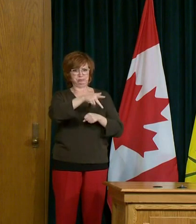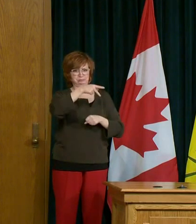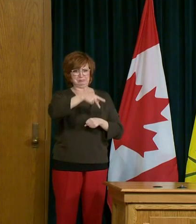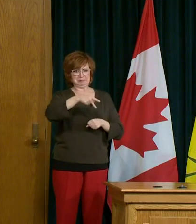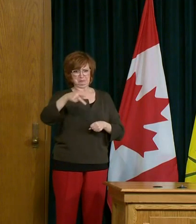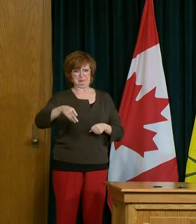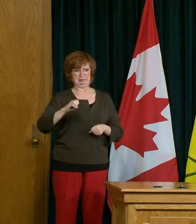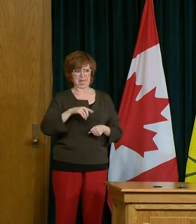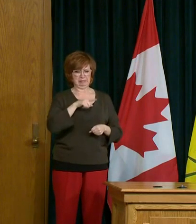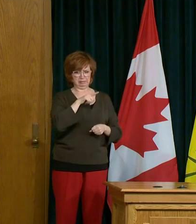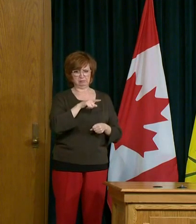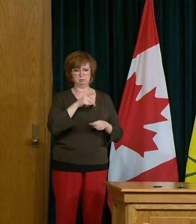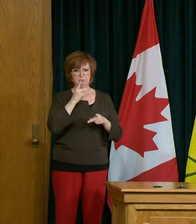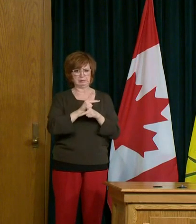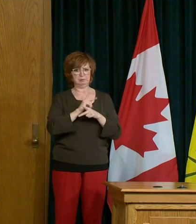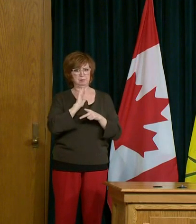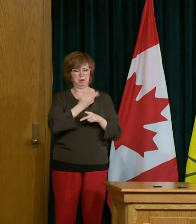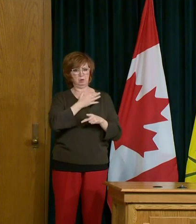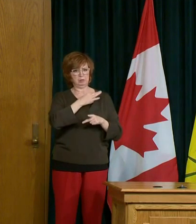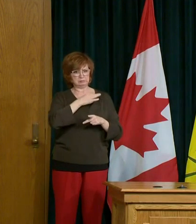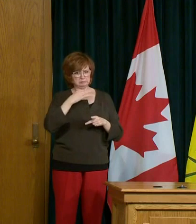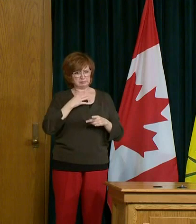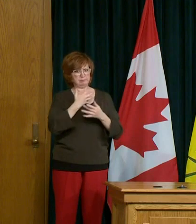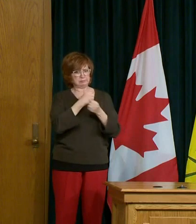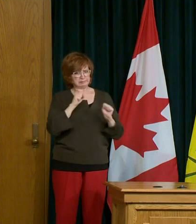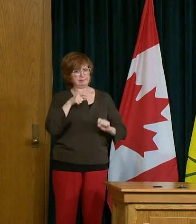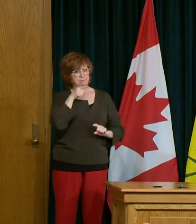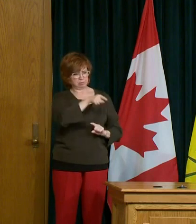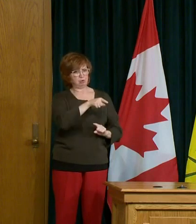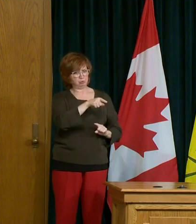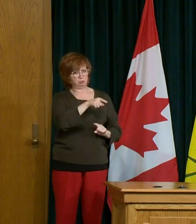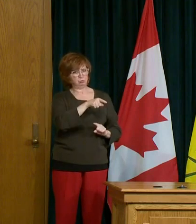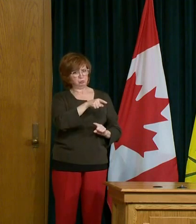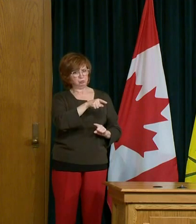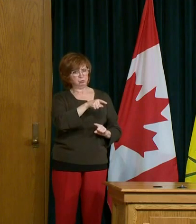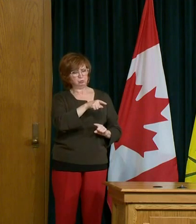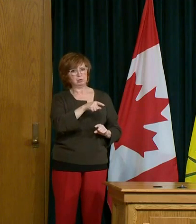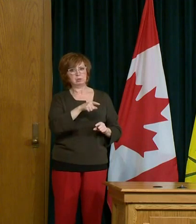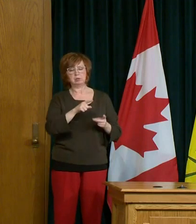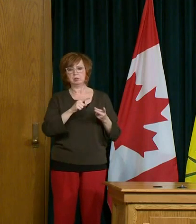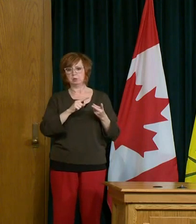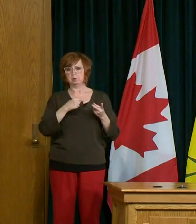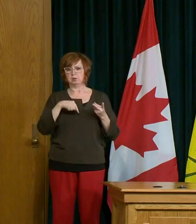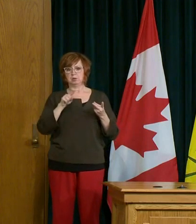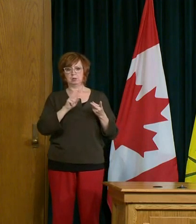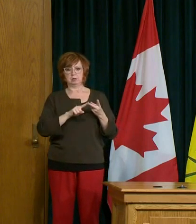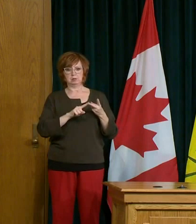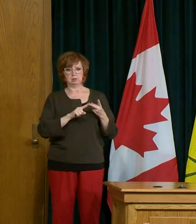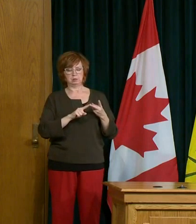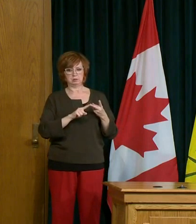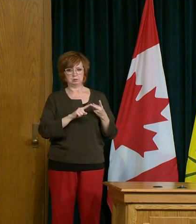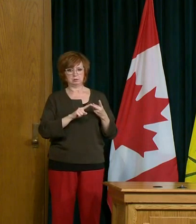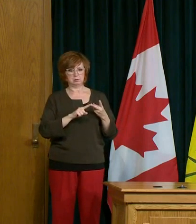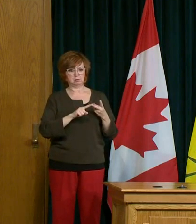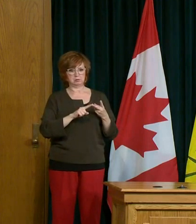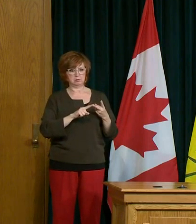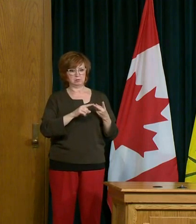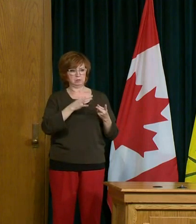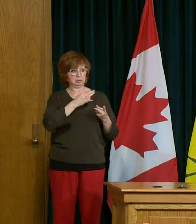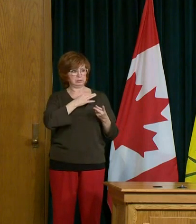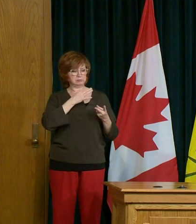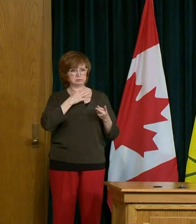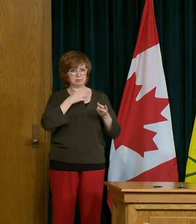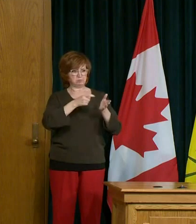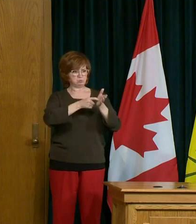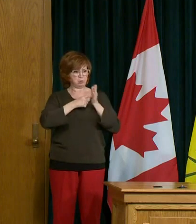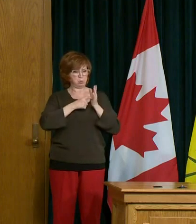to keep staff safe. And we do know that there is no direction or need for a staff member,